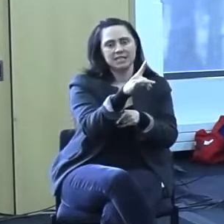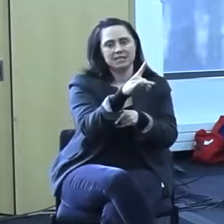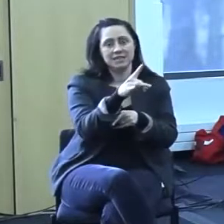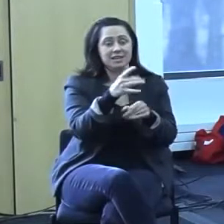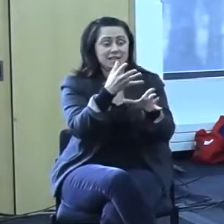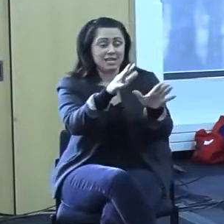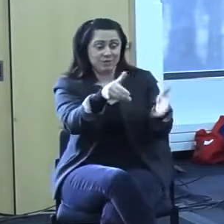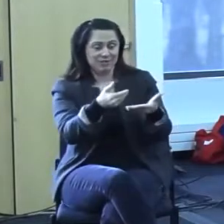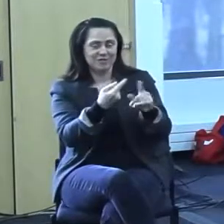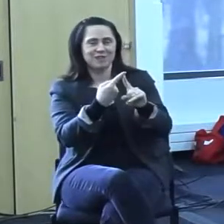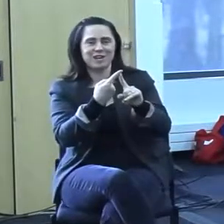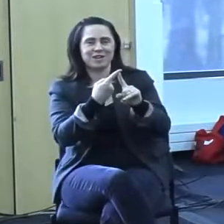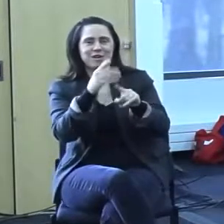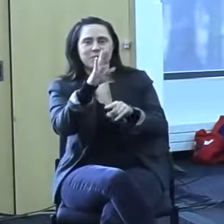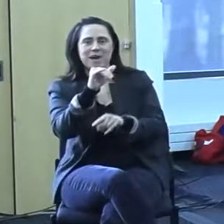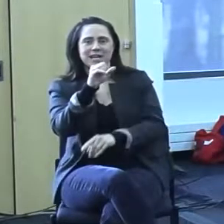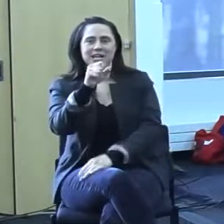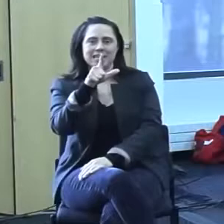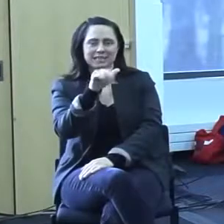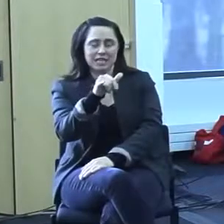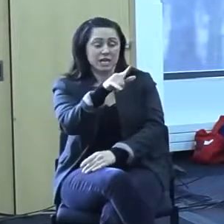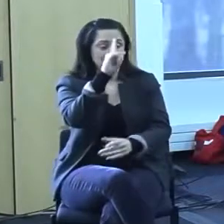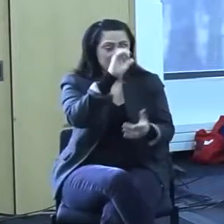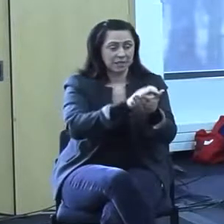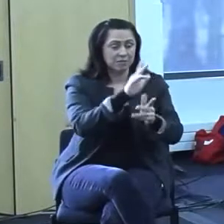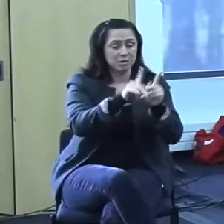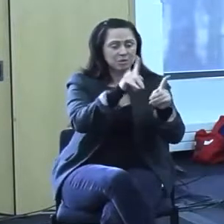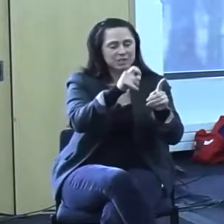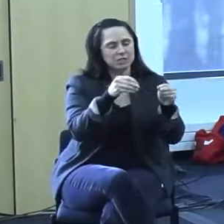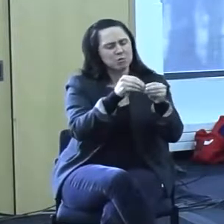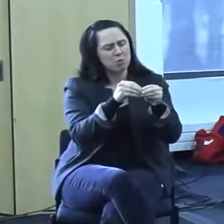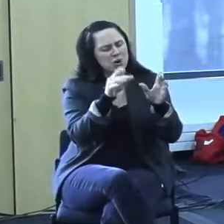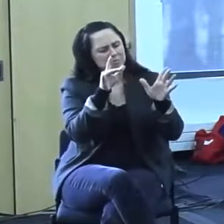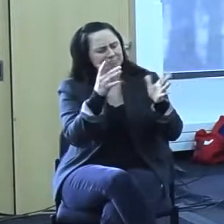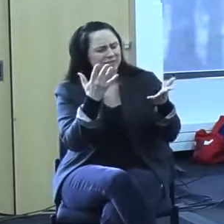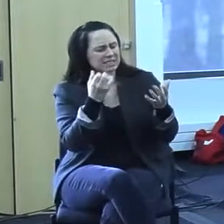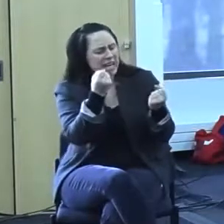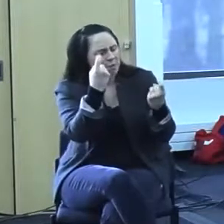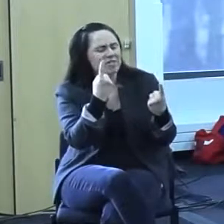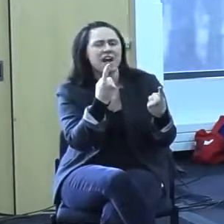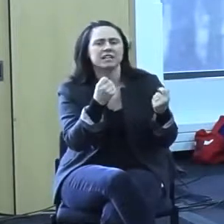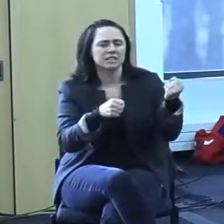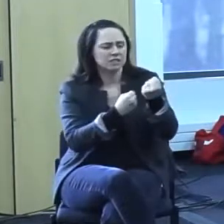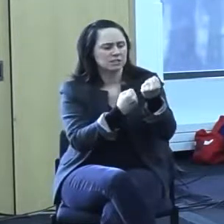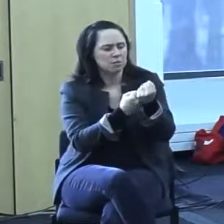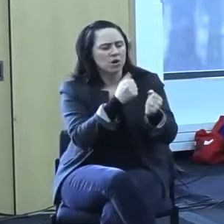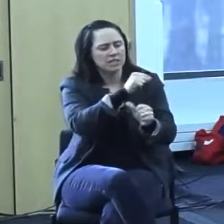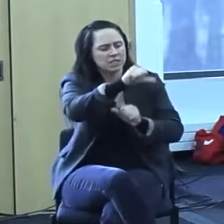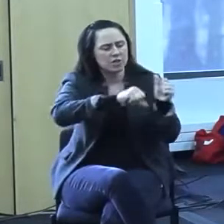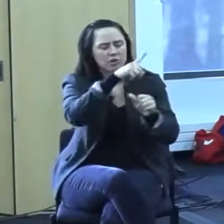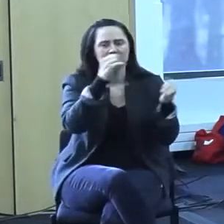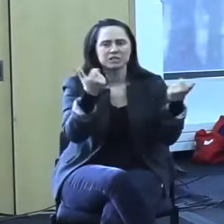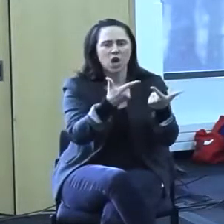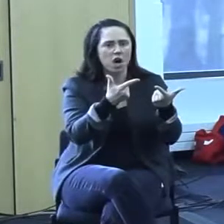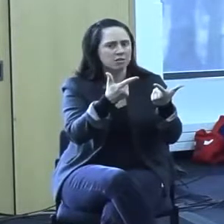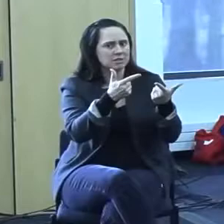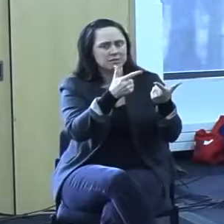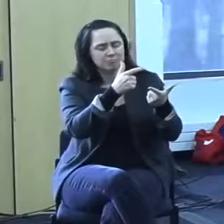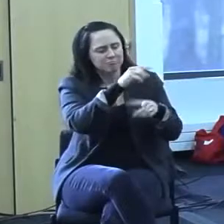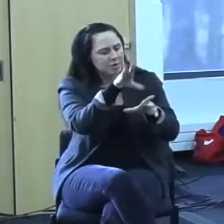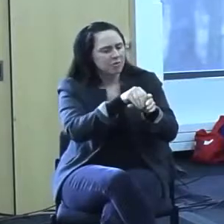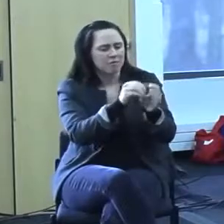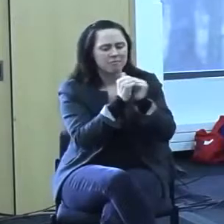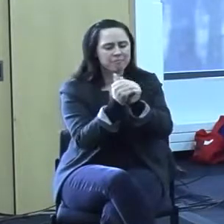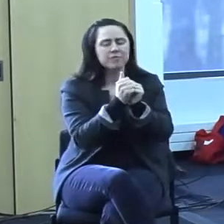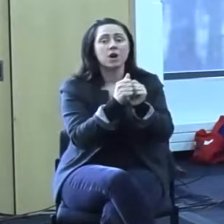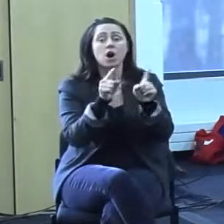from his friend Esley. He believes that people need to be more empathetic and support each other because we are all in this together. He also instills the message